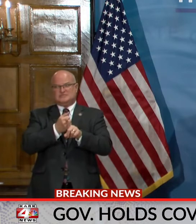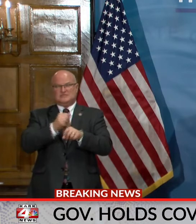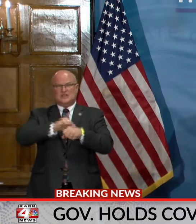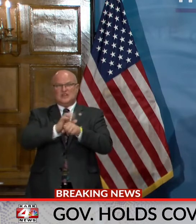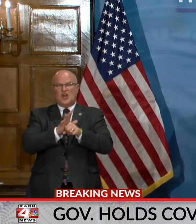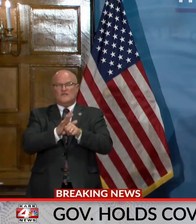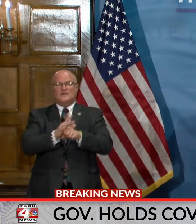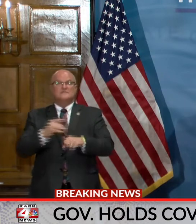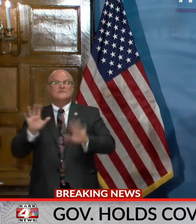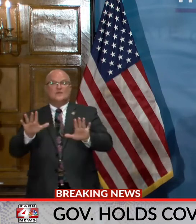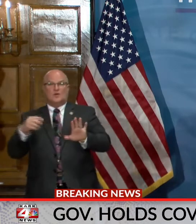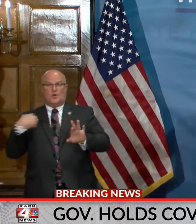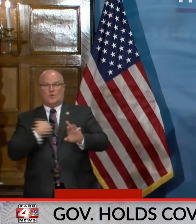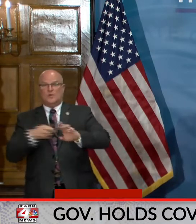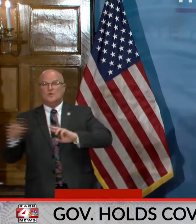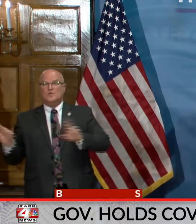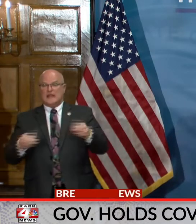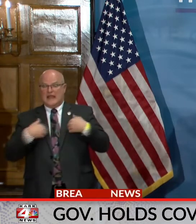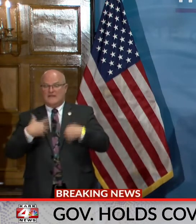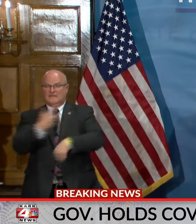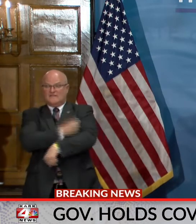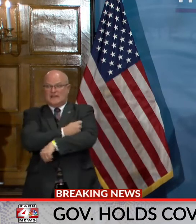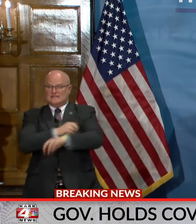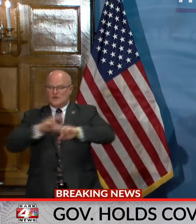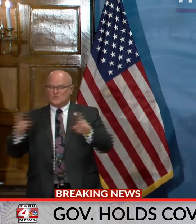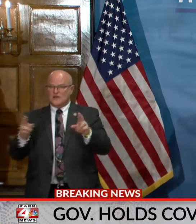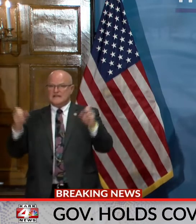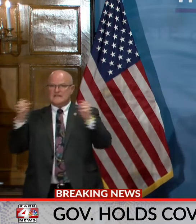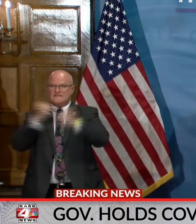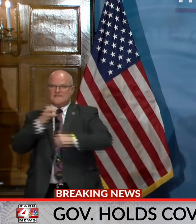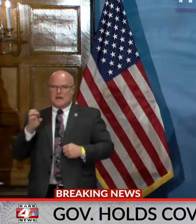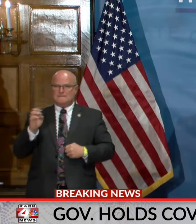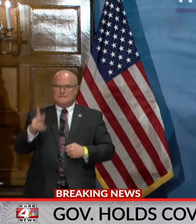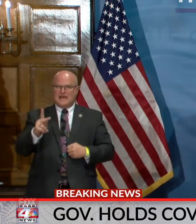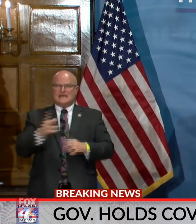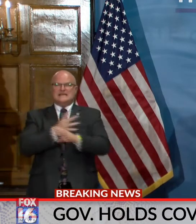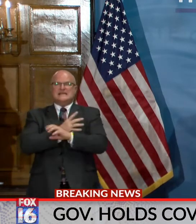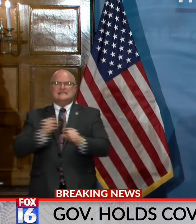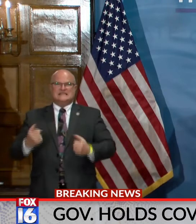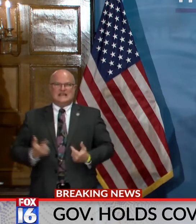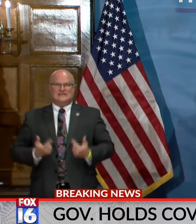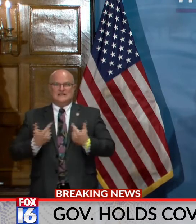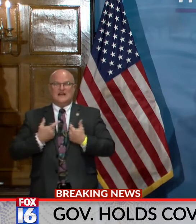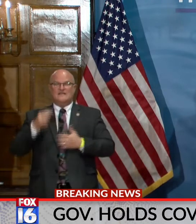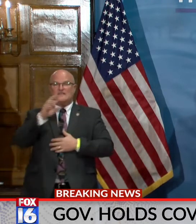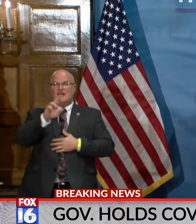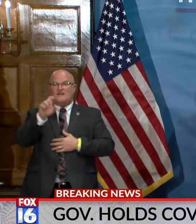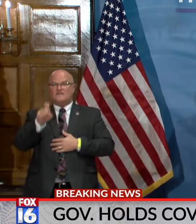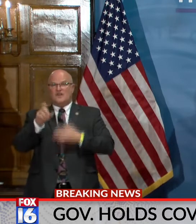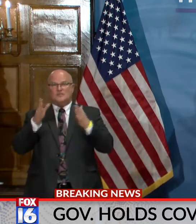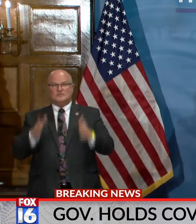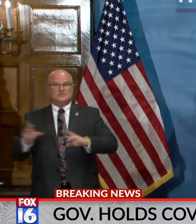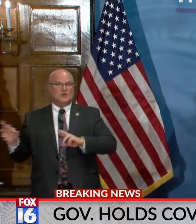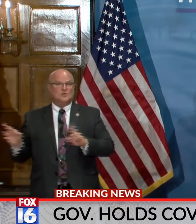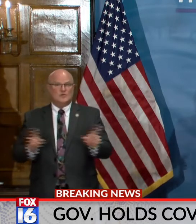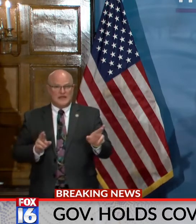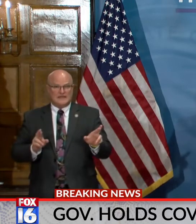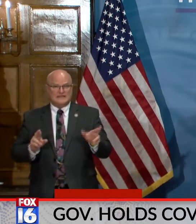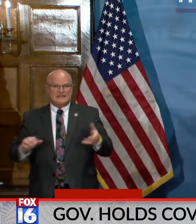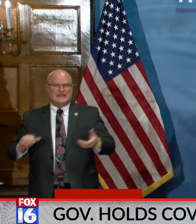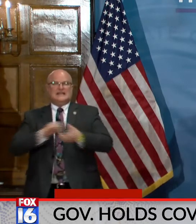We're ready, now that we have the vaccine, to fight back and save lives, and our pharmacists are ready for this moment in collaboration